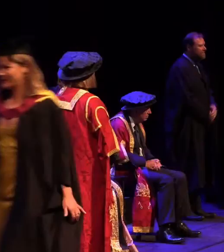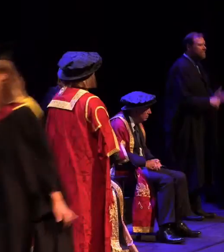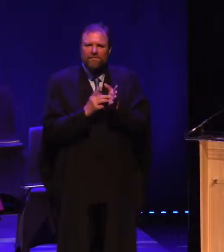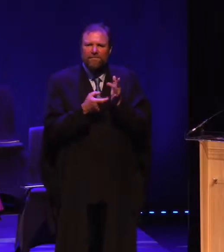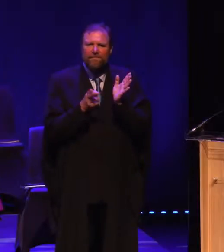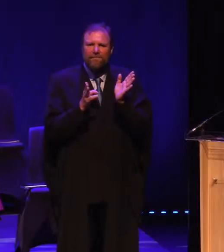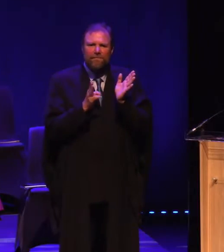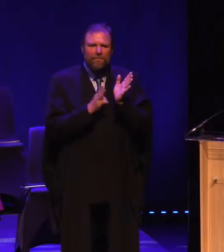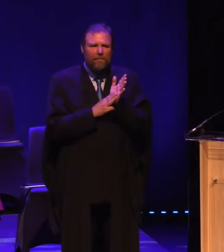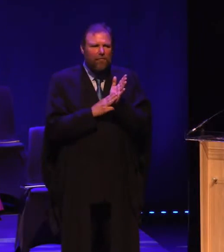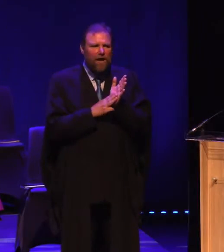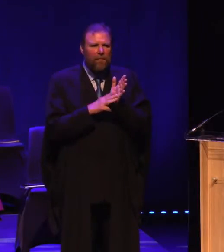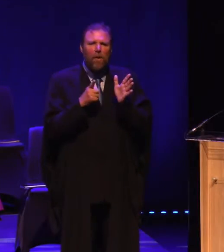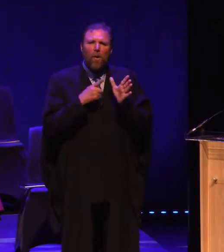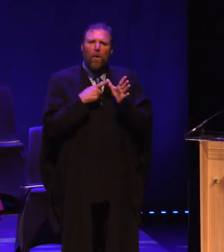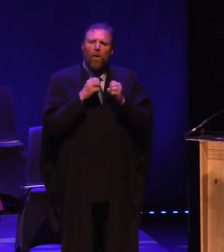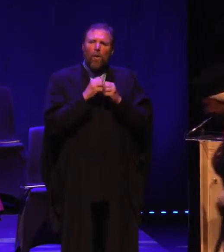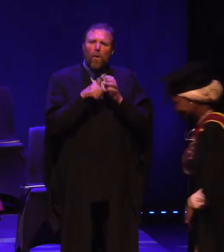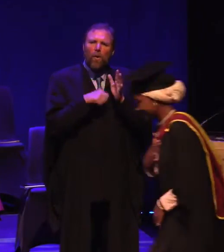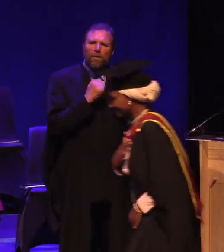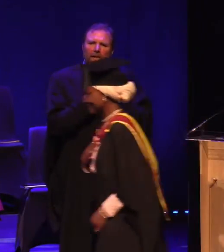Mariam Omalola Mudashir.